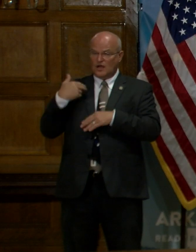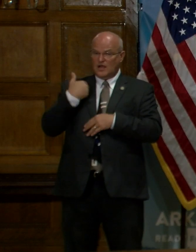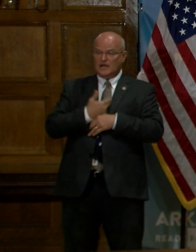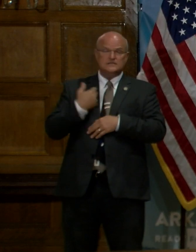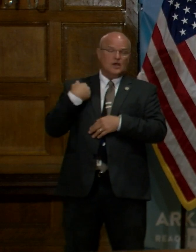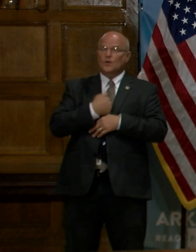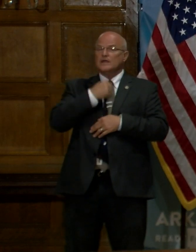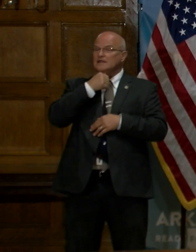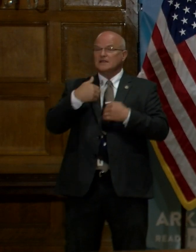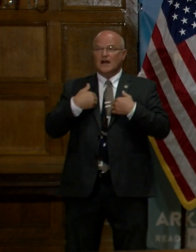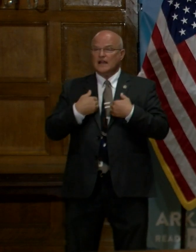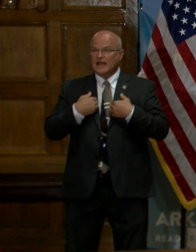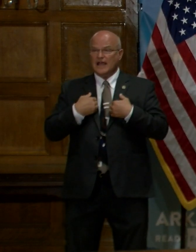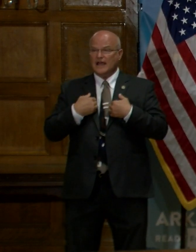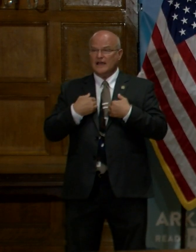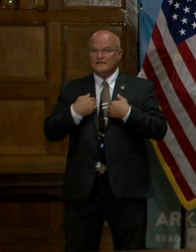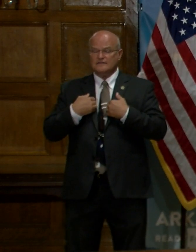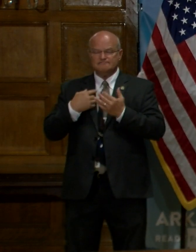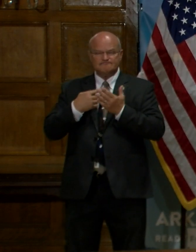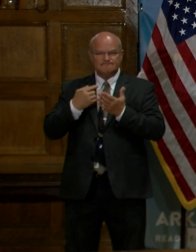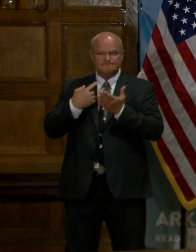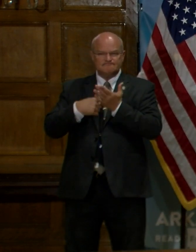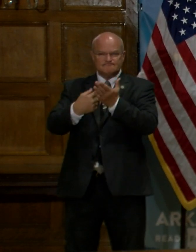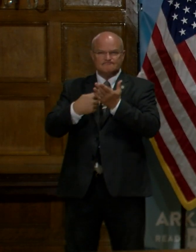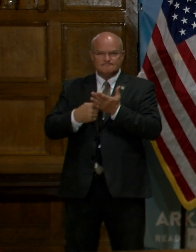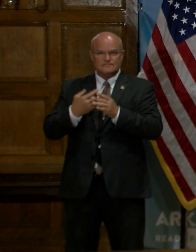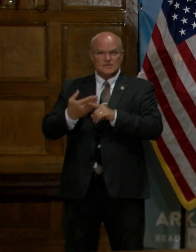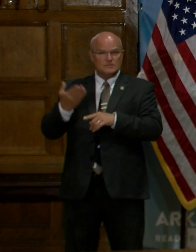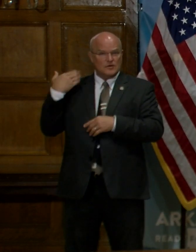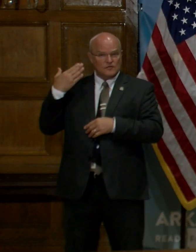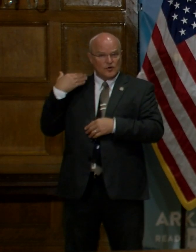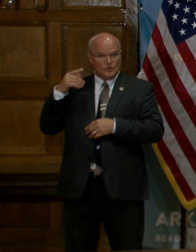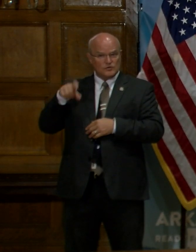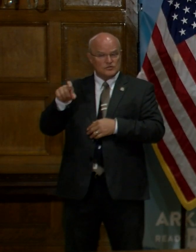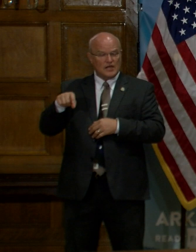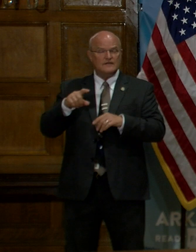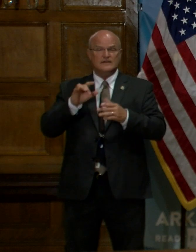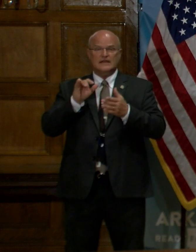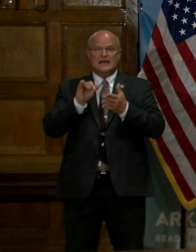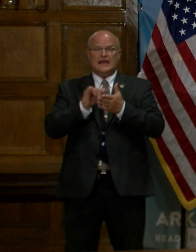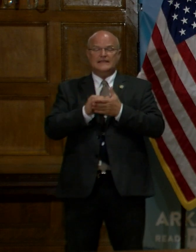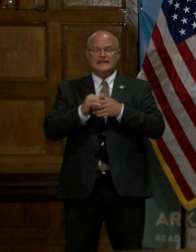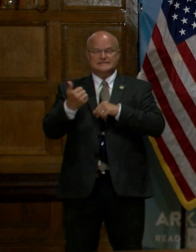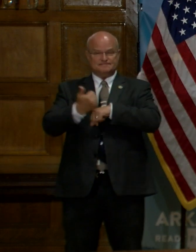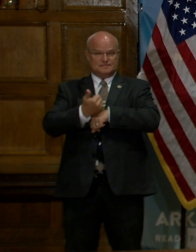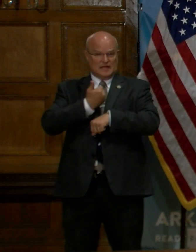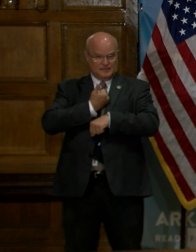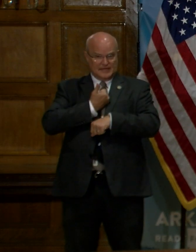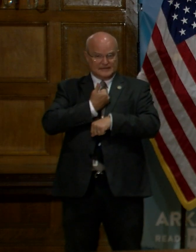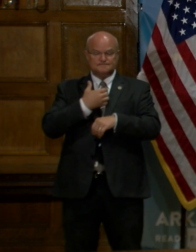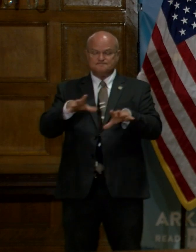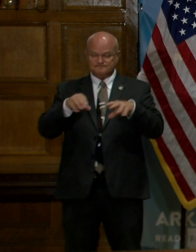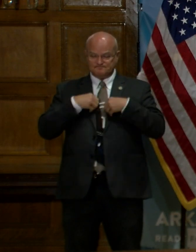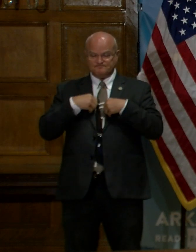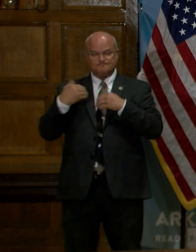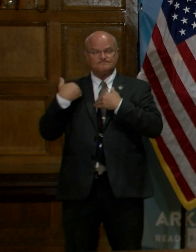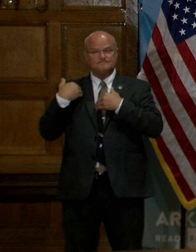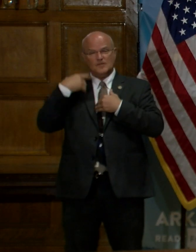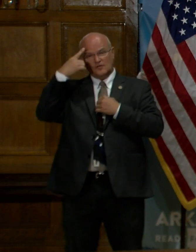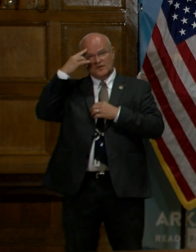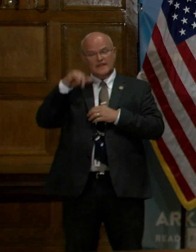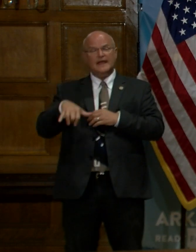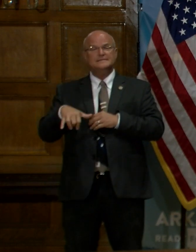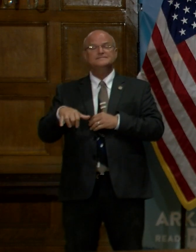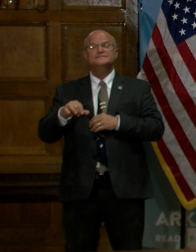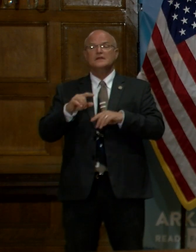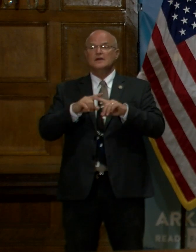we did not have as effective a communication as we should have previously, and that's on me. I take responsibility for